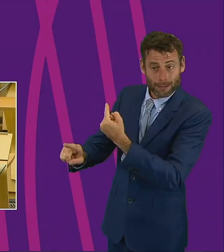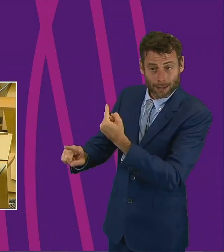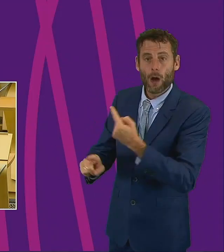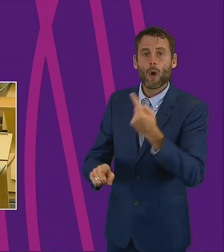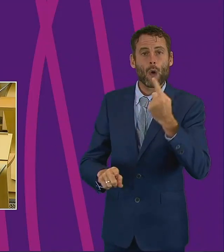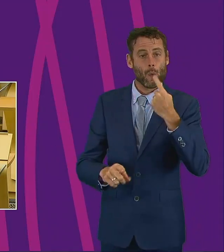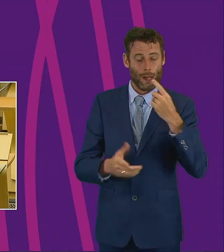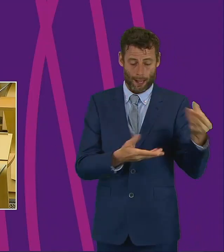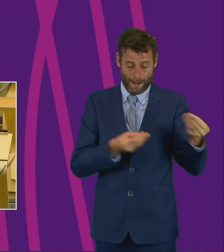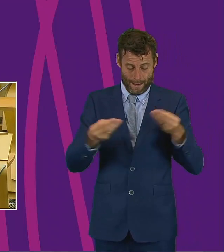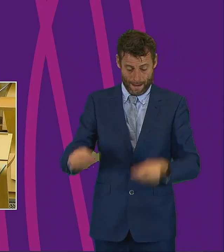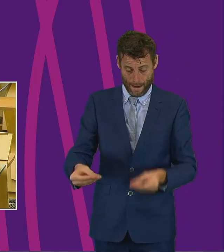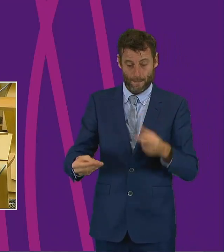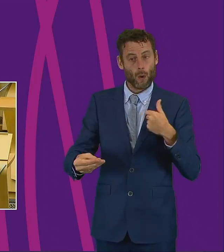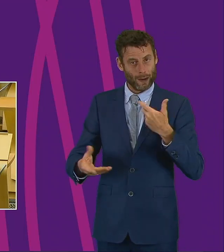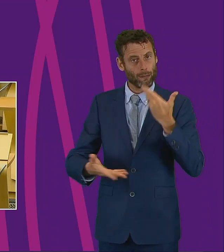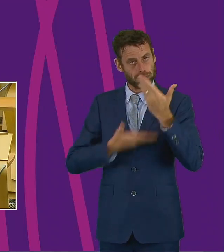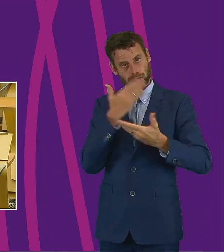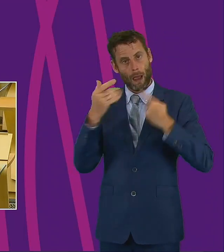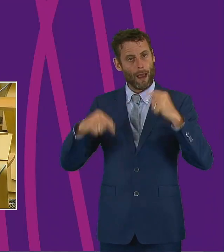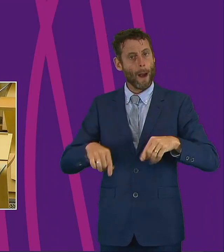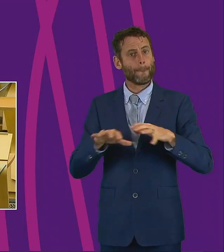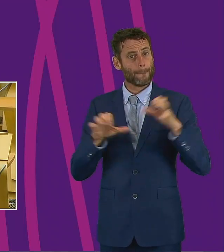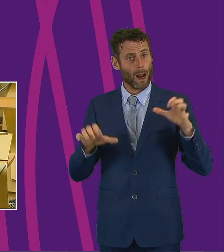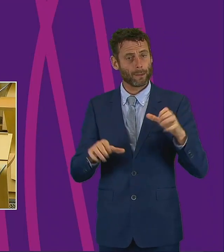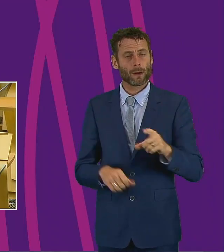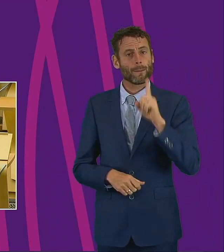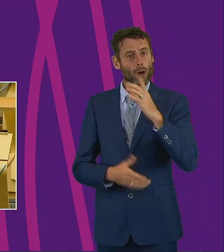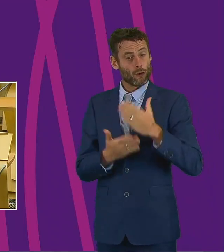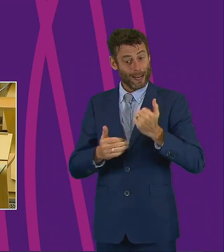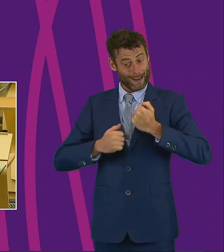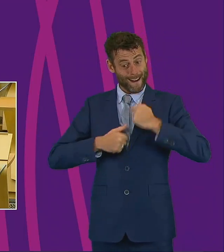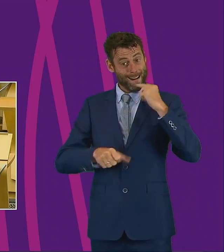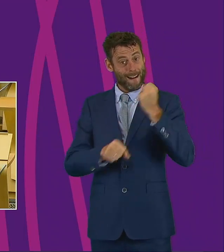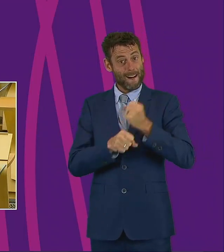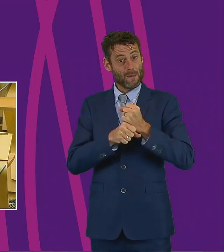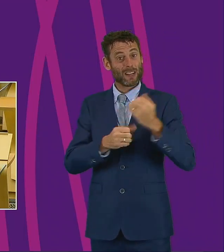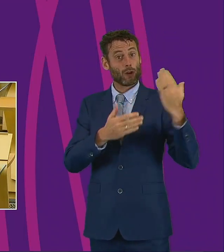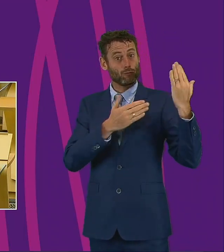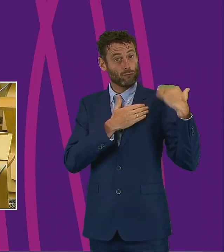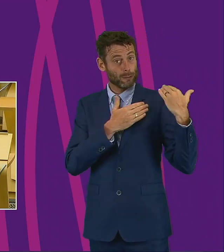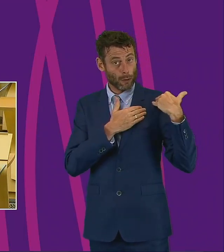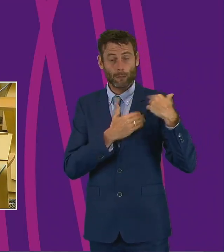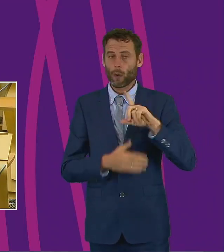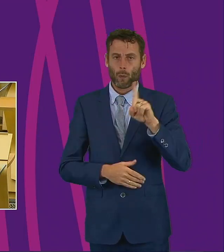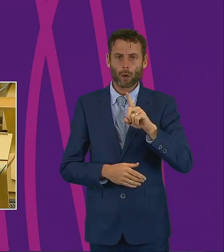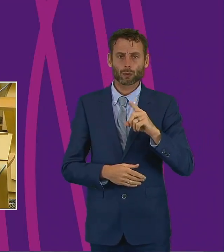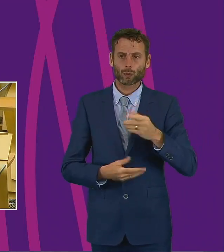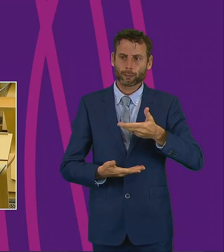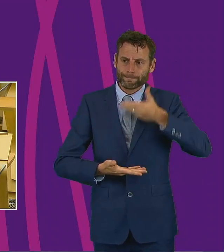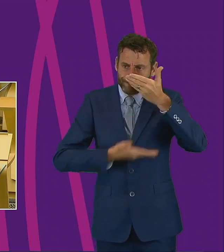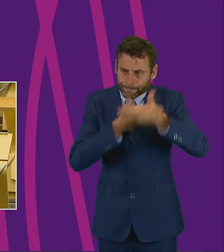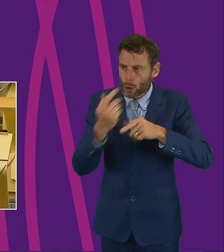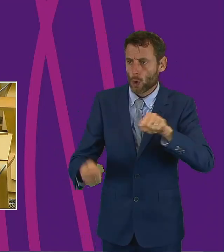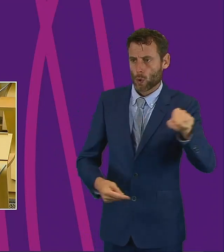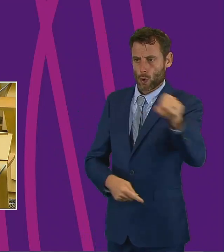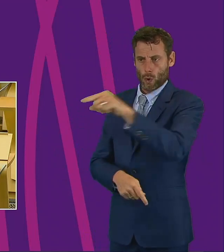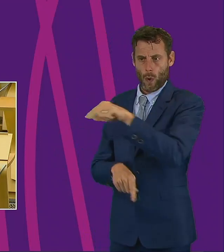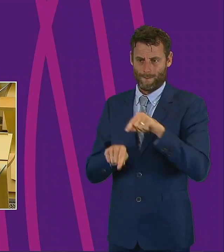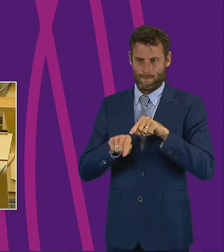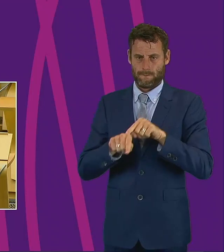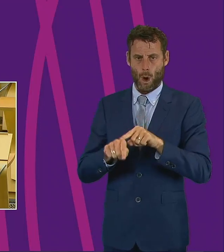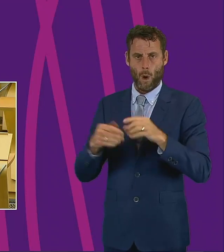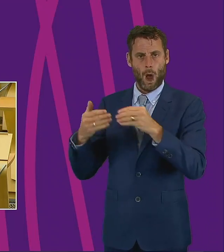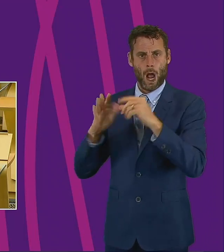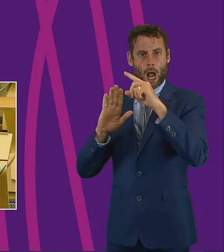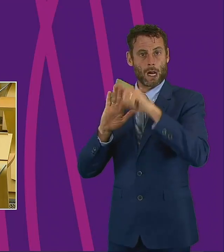exchanges on it. What it is the responsibility of government to do is to set the guidance, and the guidance was issued, the